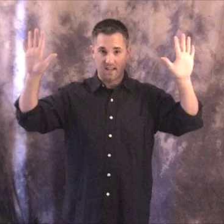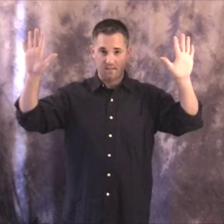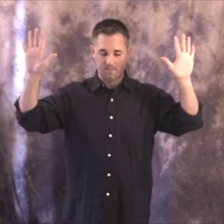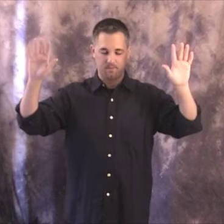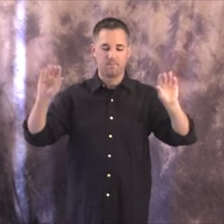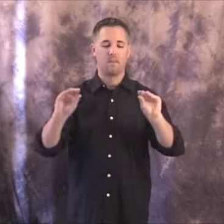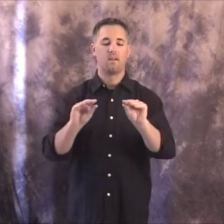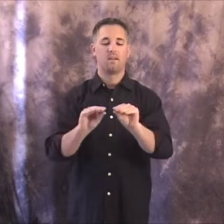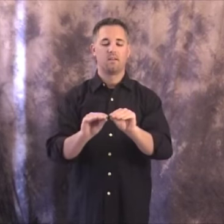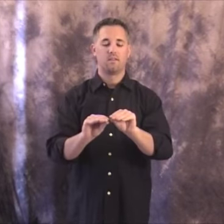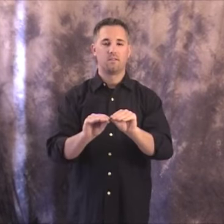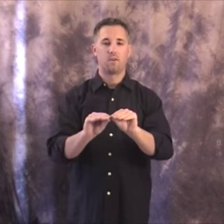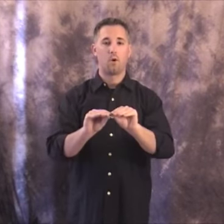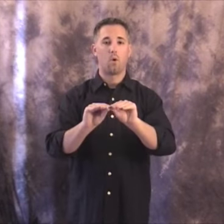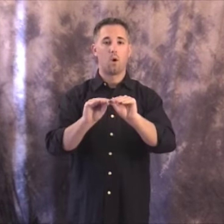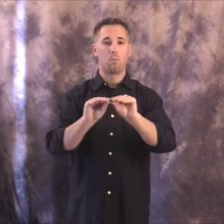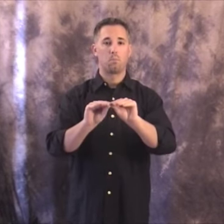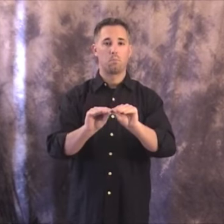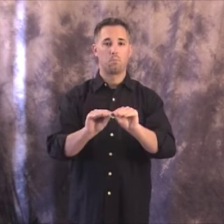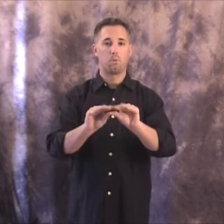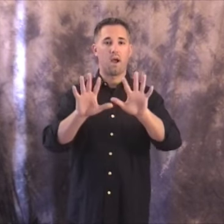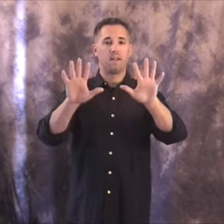hands. So, bright.